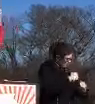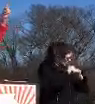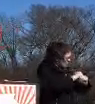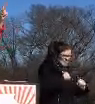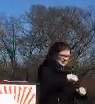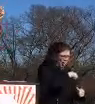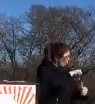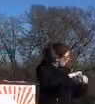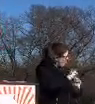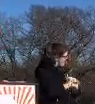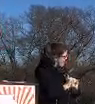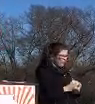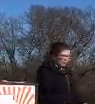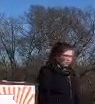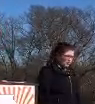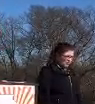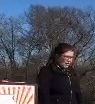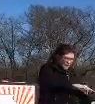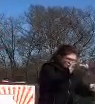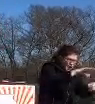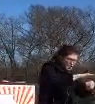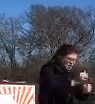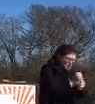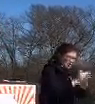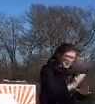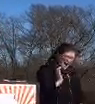Voting is how we make our voices heard.